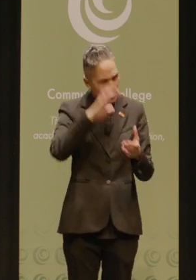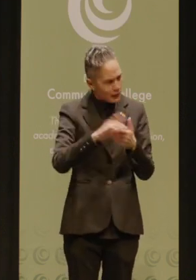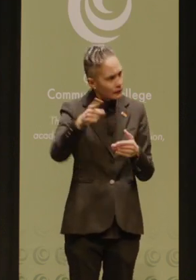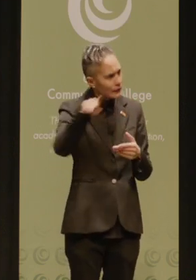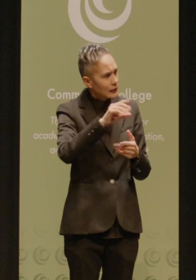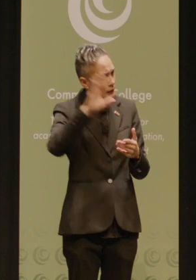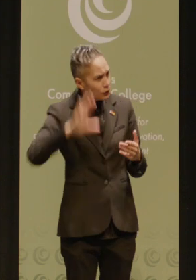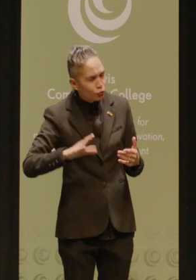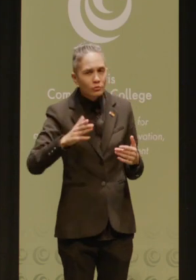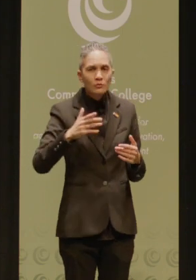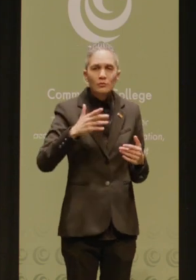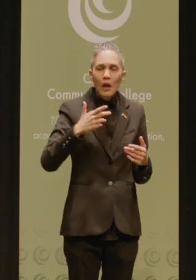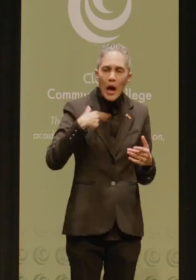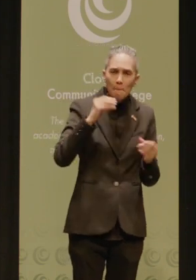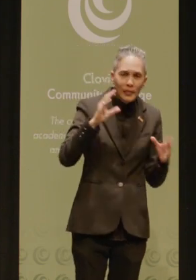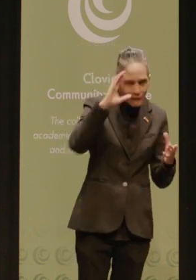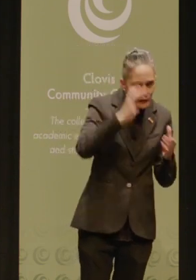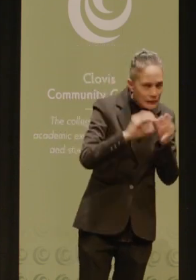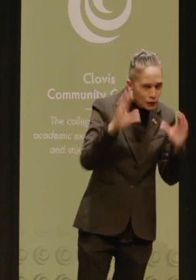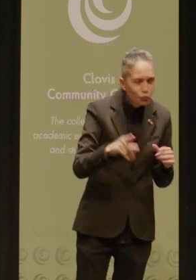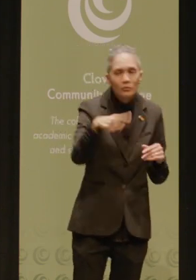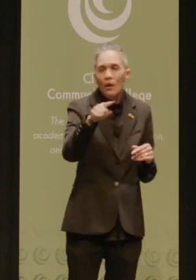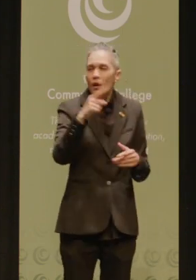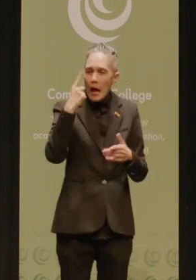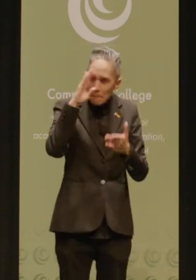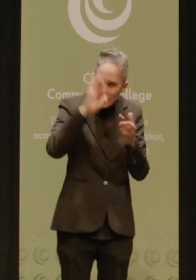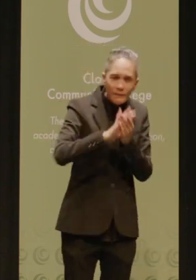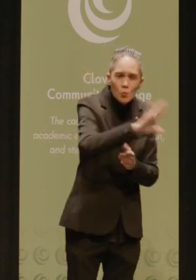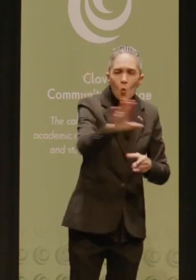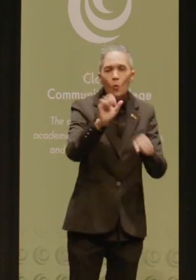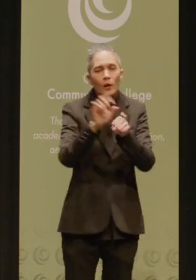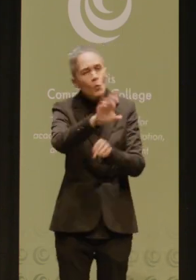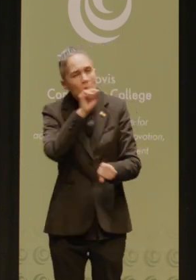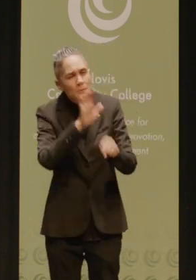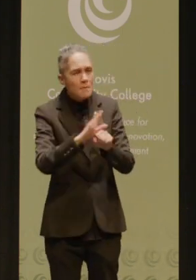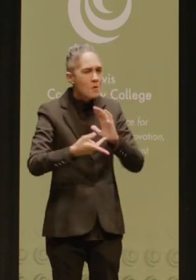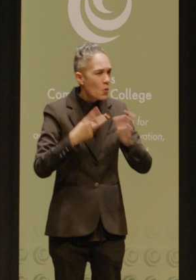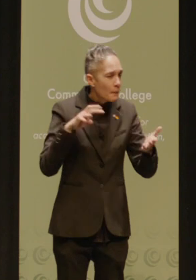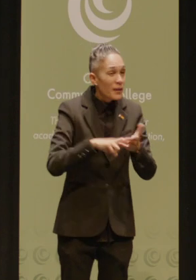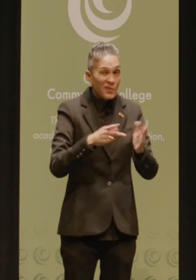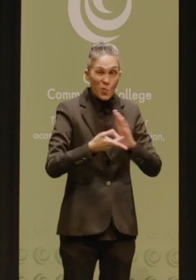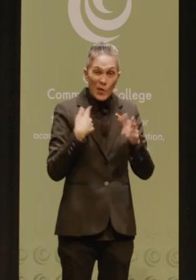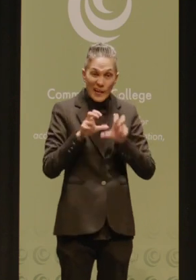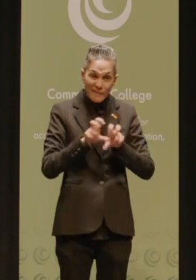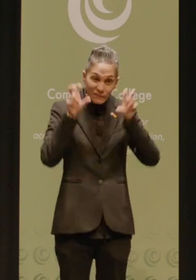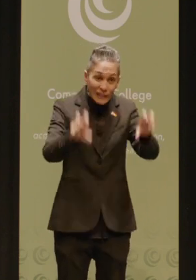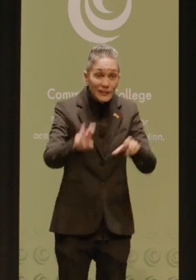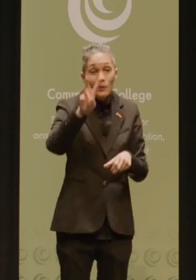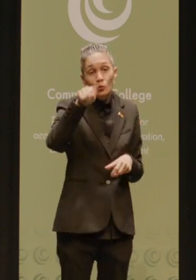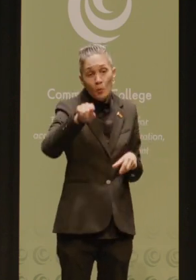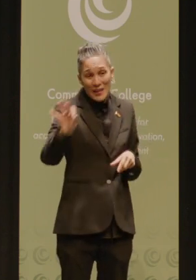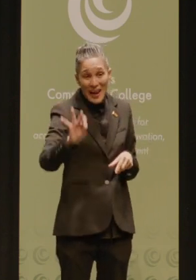instructors. I believe in the power of faculty. I believe in what you do each and every day, and what this means is we're investing